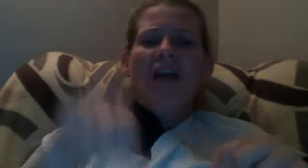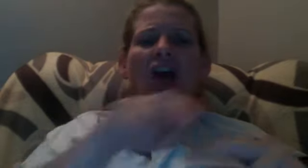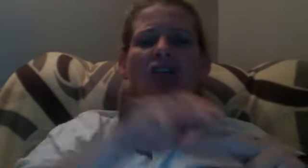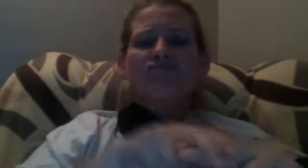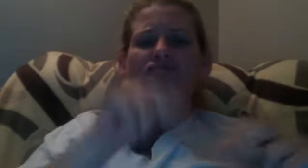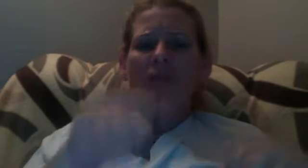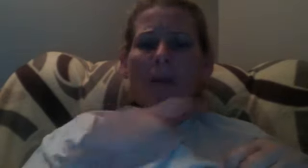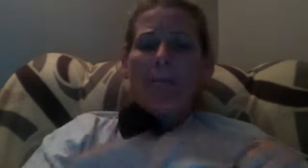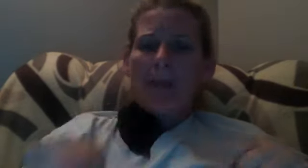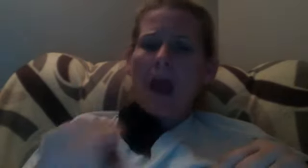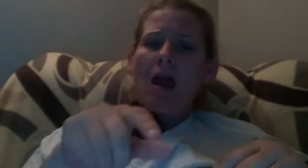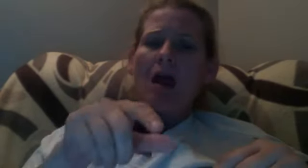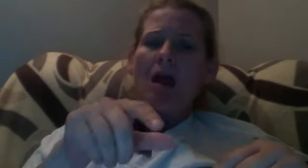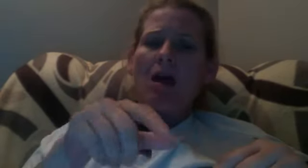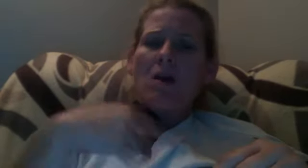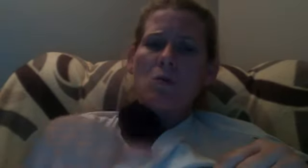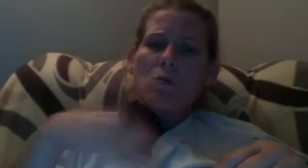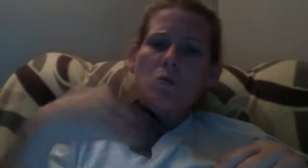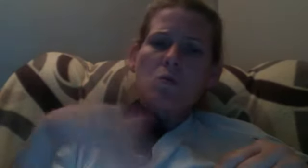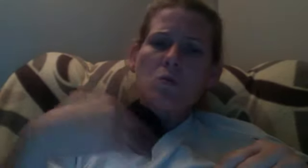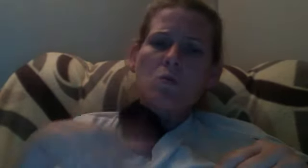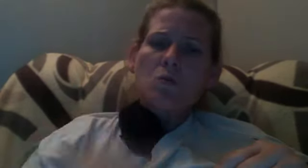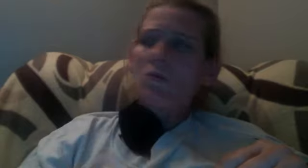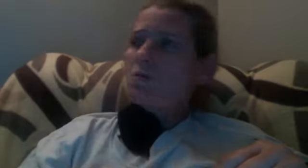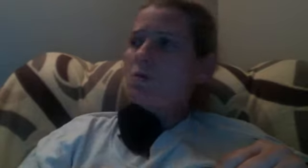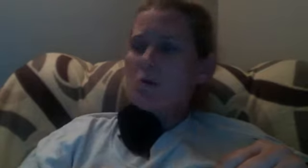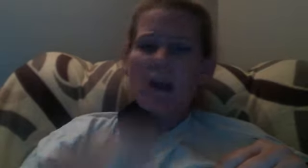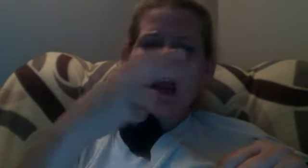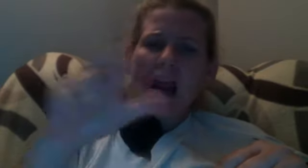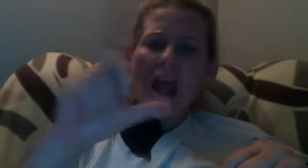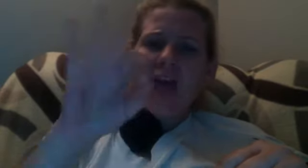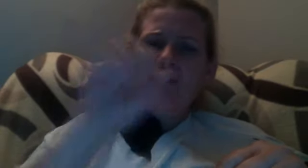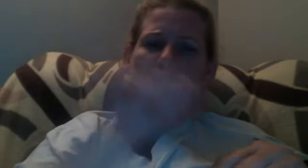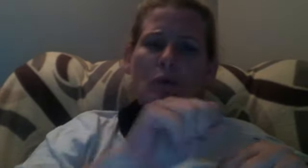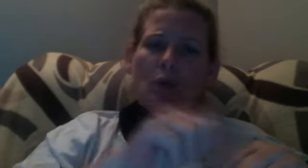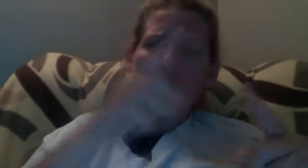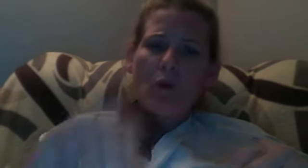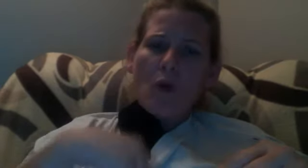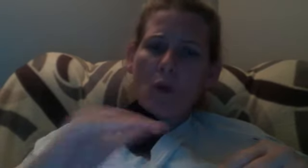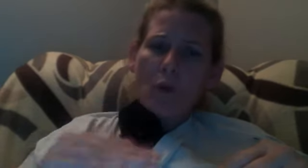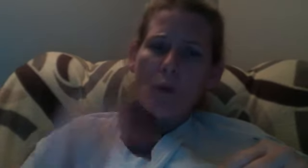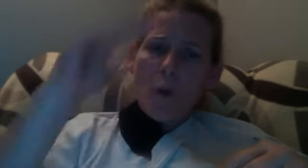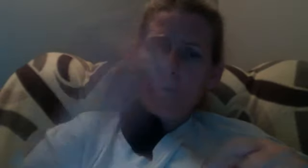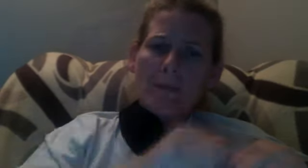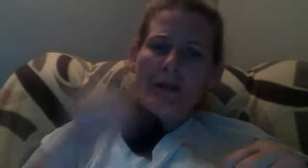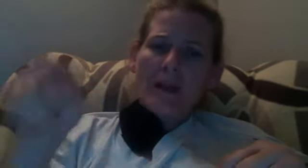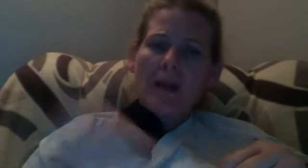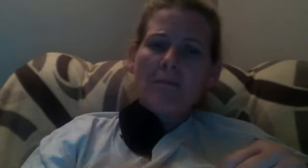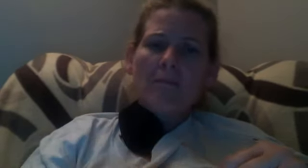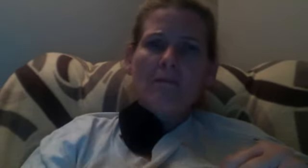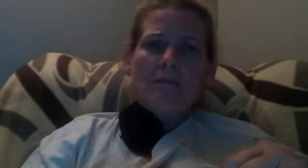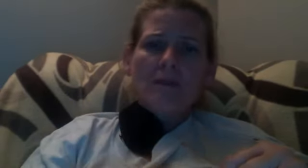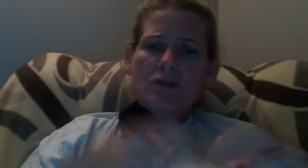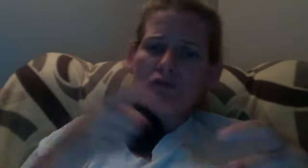that's 100% backed by AutoTrader.com. Fill in some information about your vehicle and get your offer today. Simply have a participating